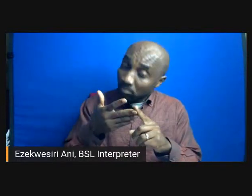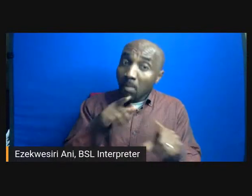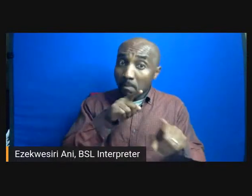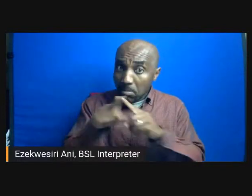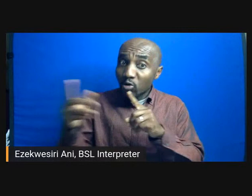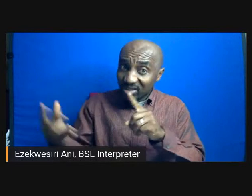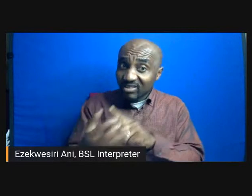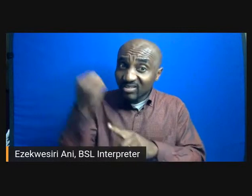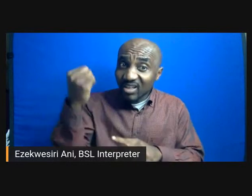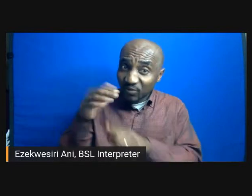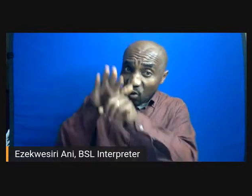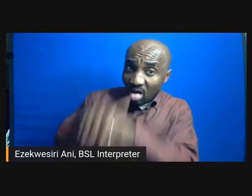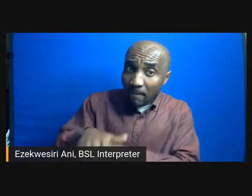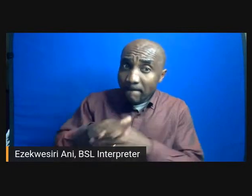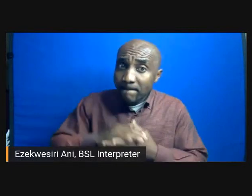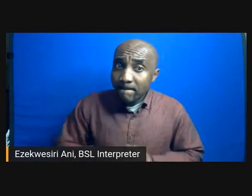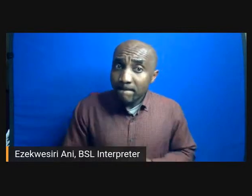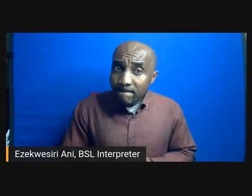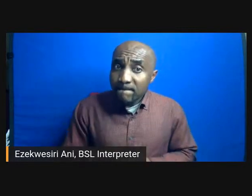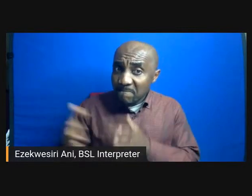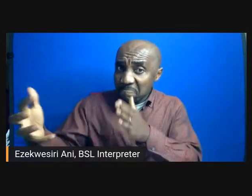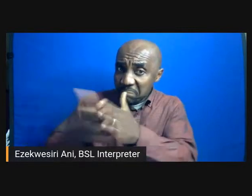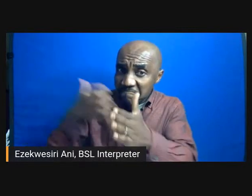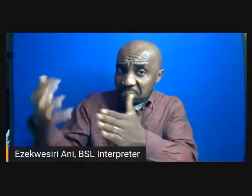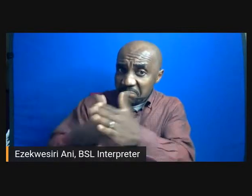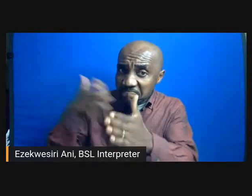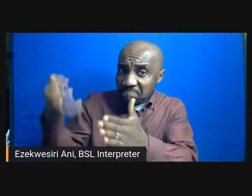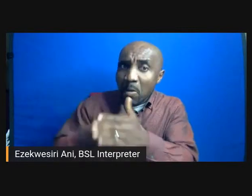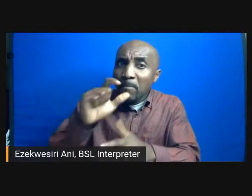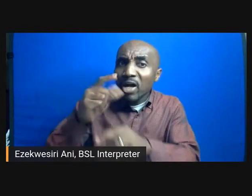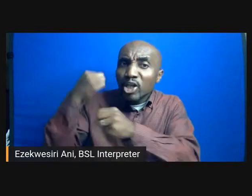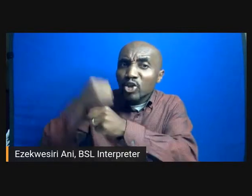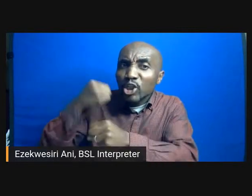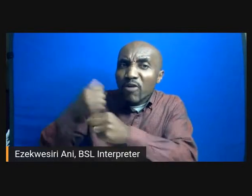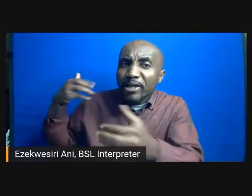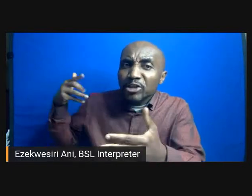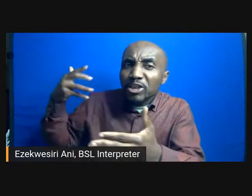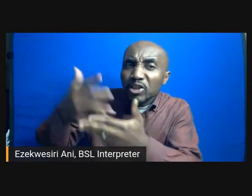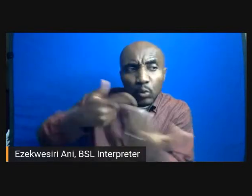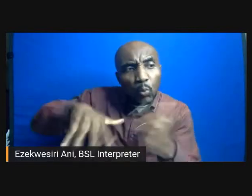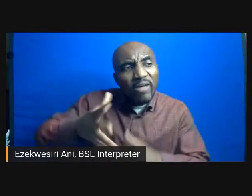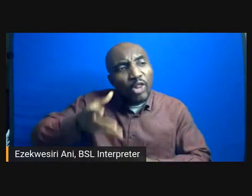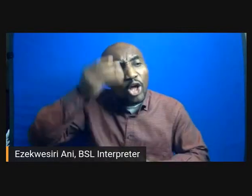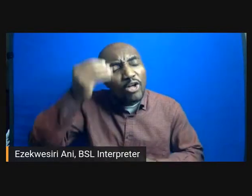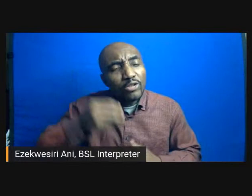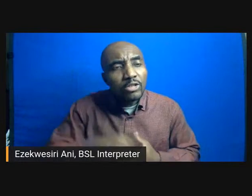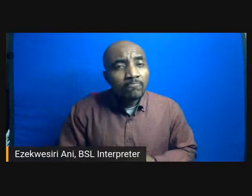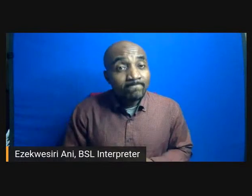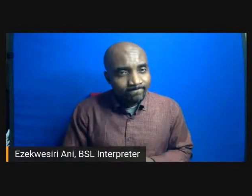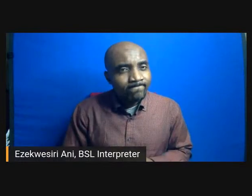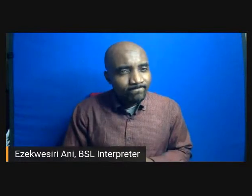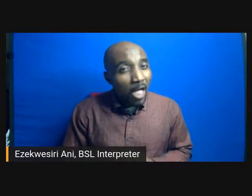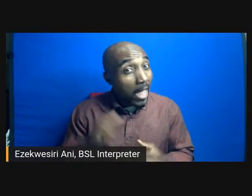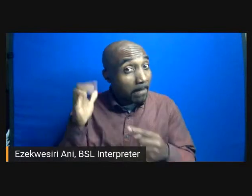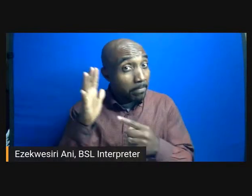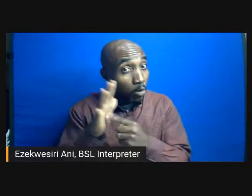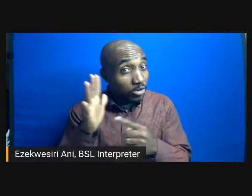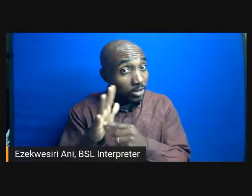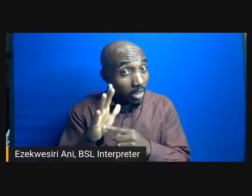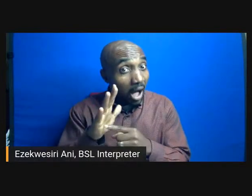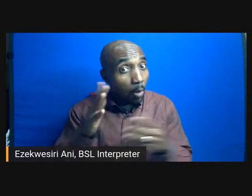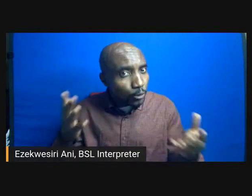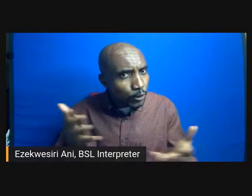extent. But as we have learned over generations, a lesson I would urge all of